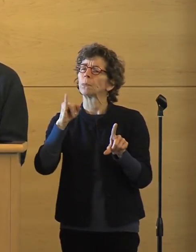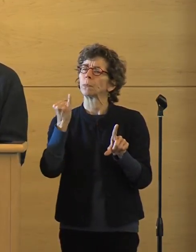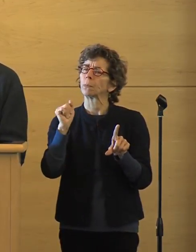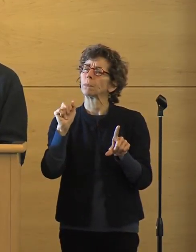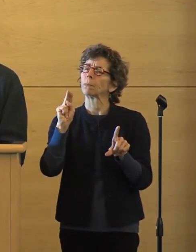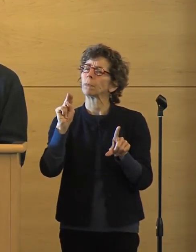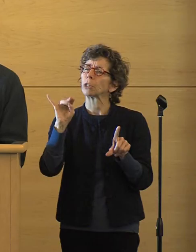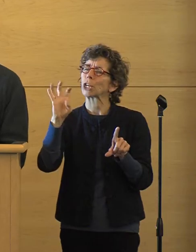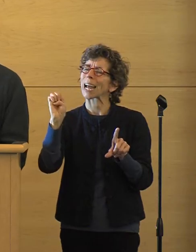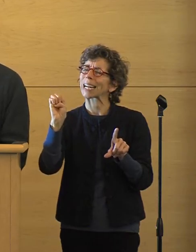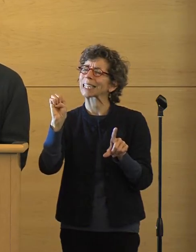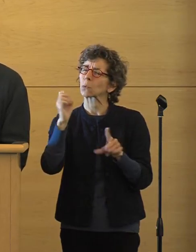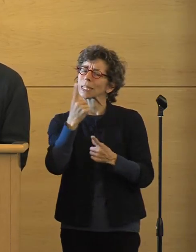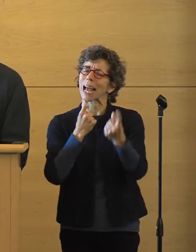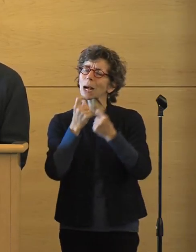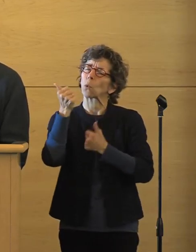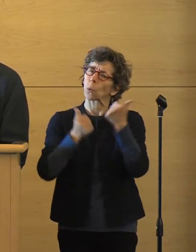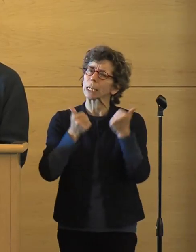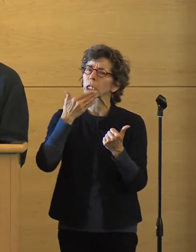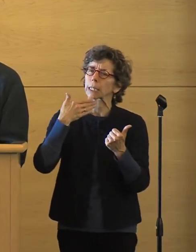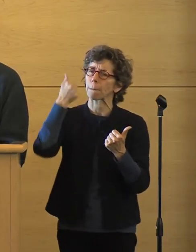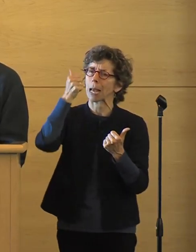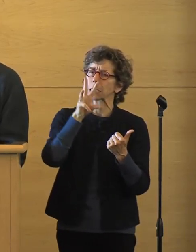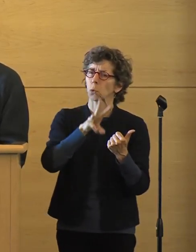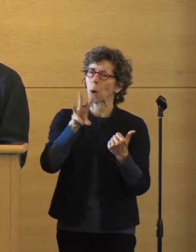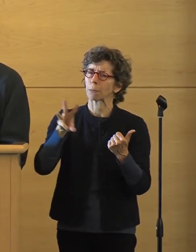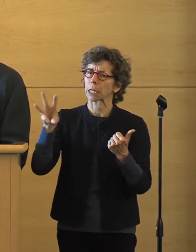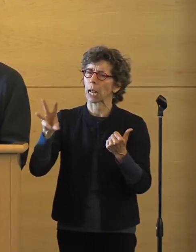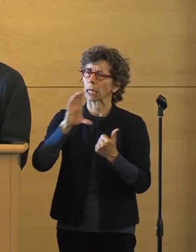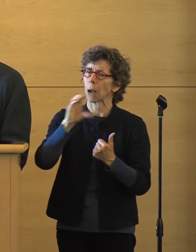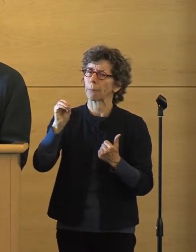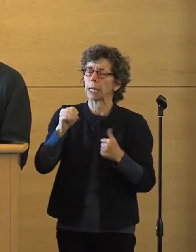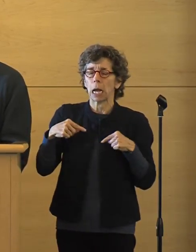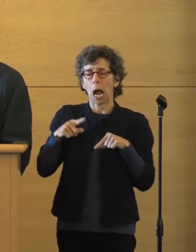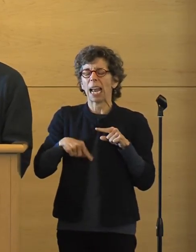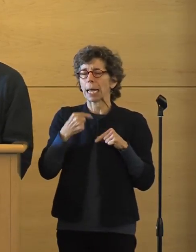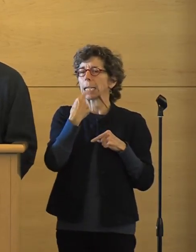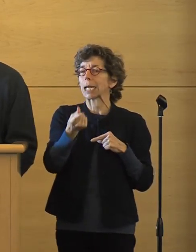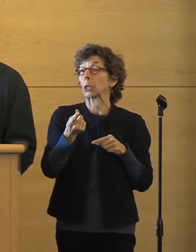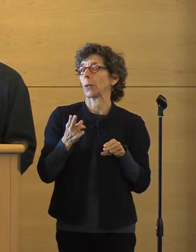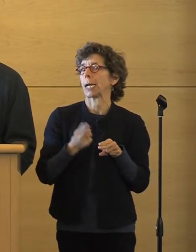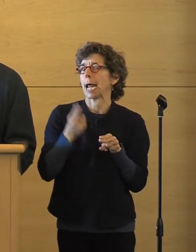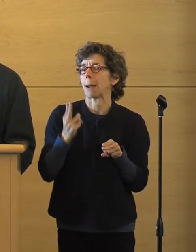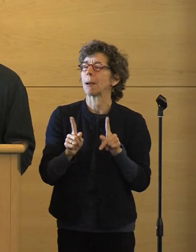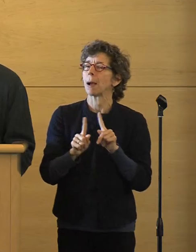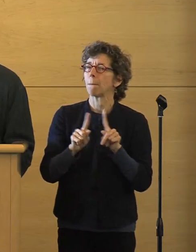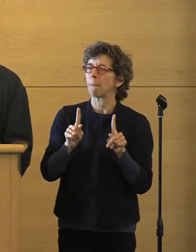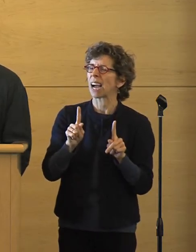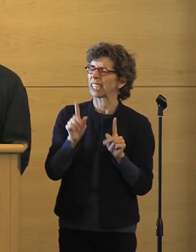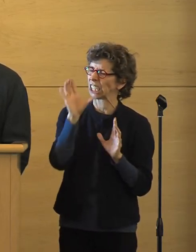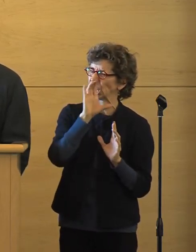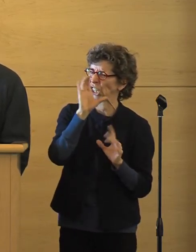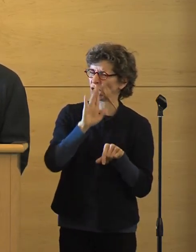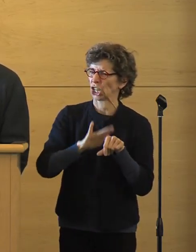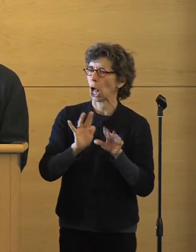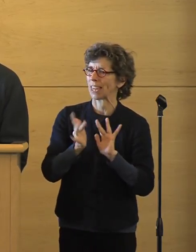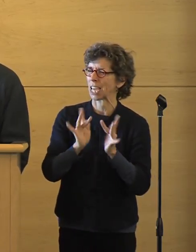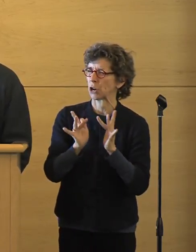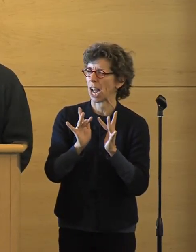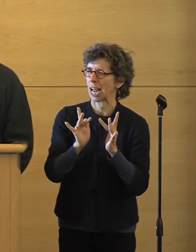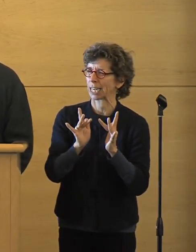for your audience. Question? Yes. I just had a brief statement to reply to. Is it